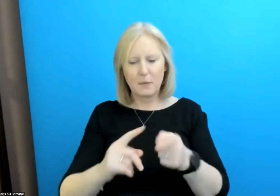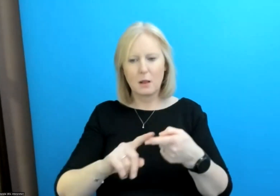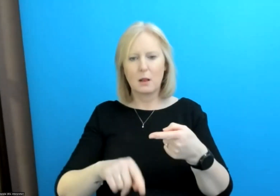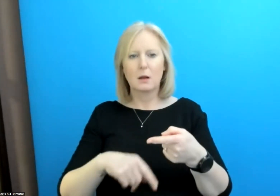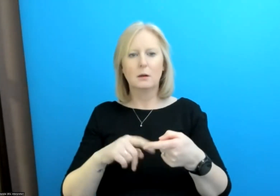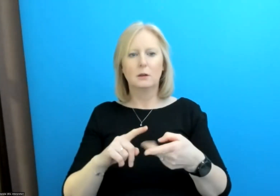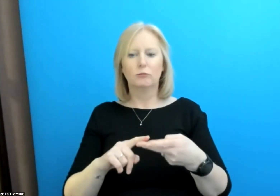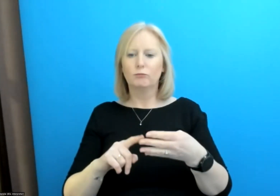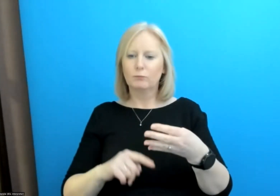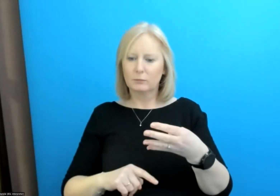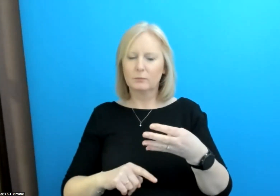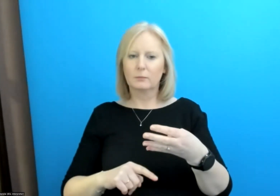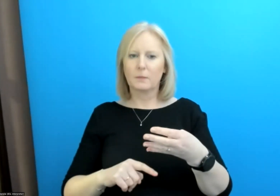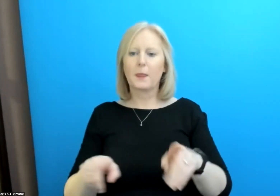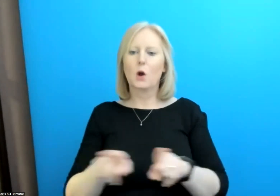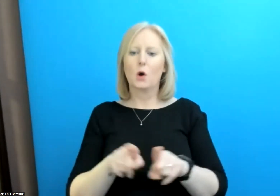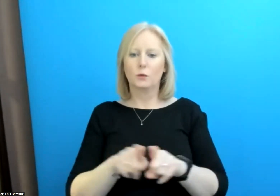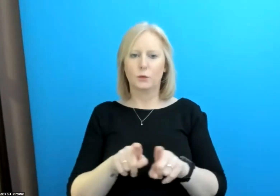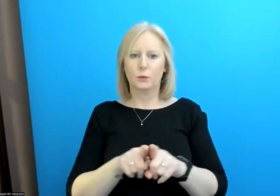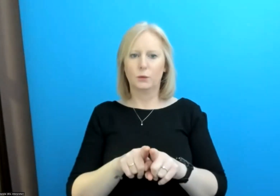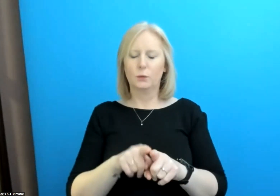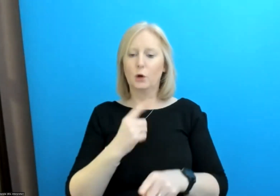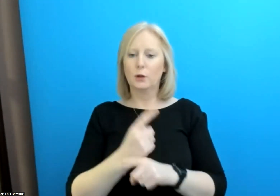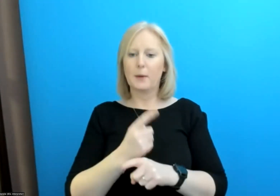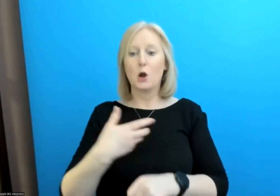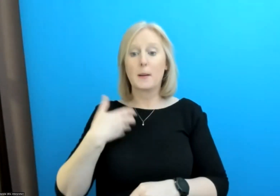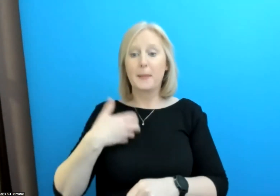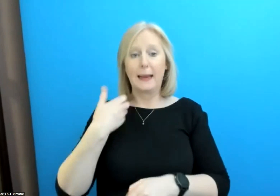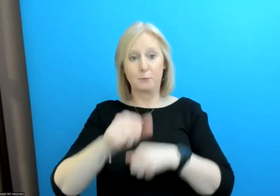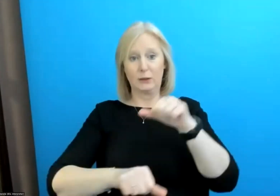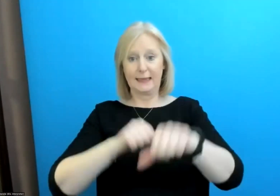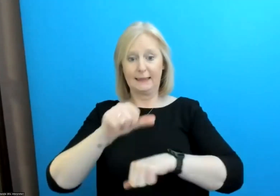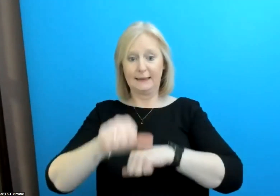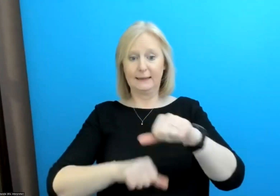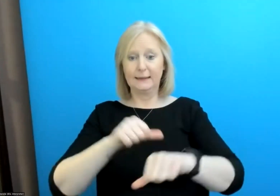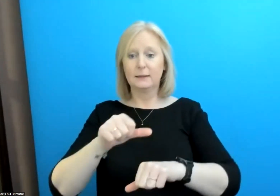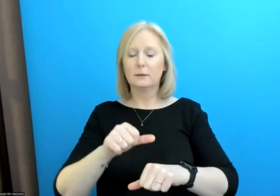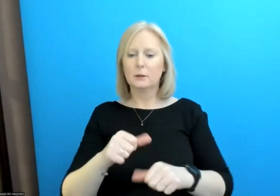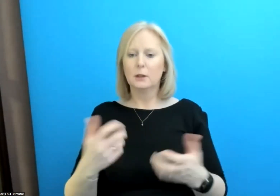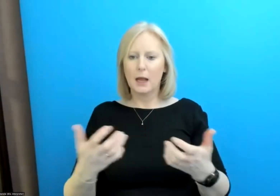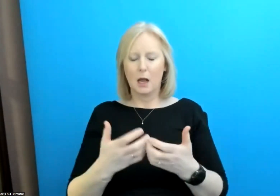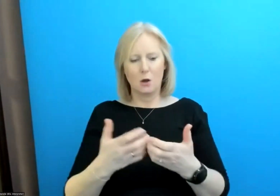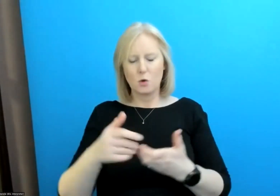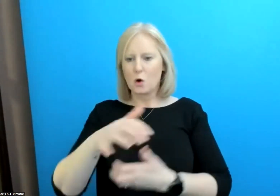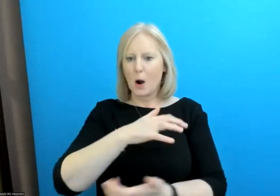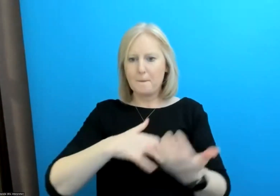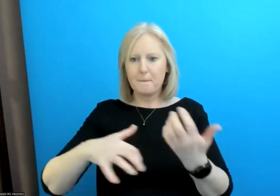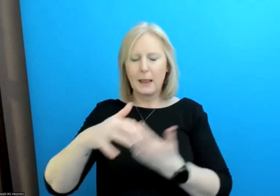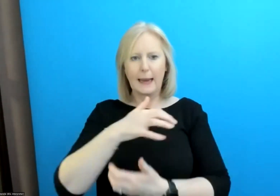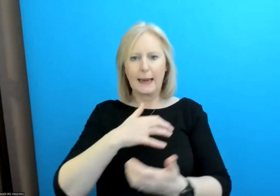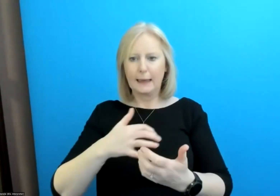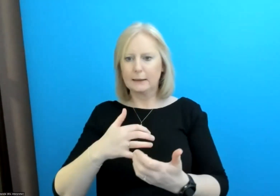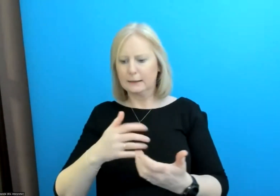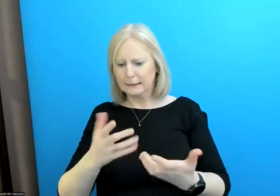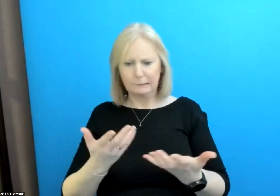But yeah, we also talked about complaints procedures and how that can be quite a complicated process,